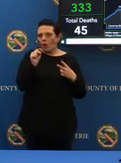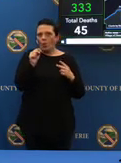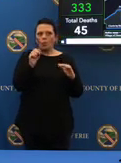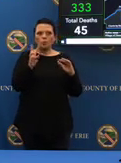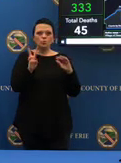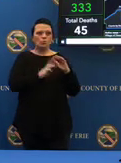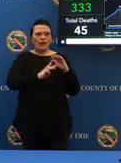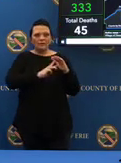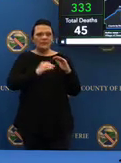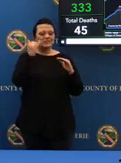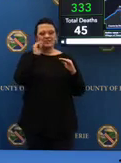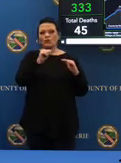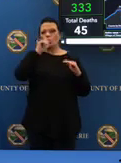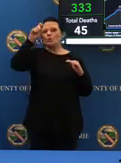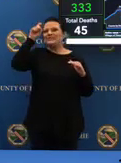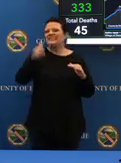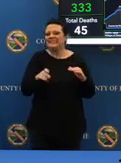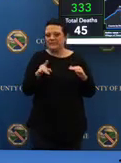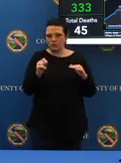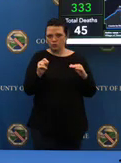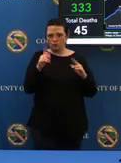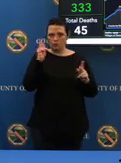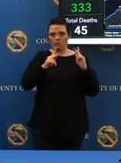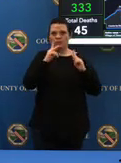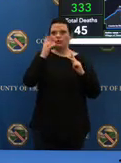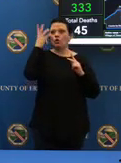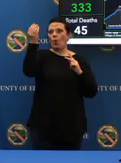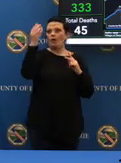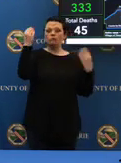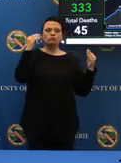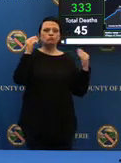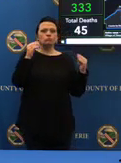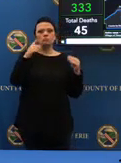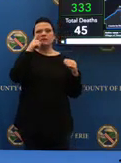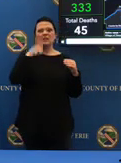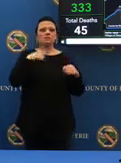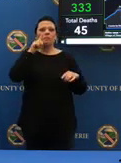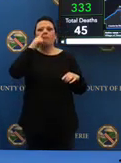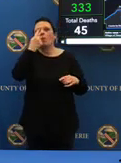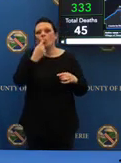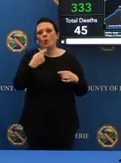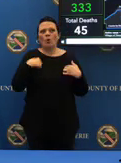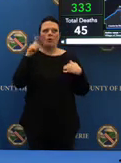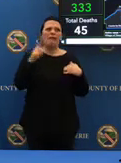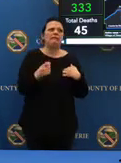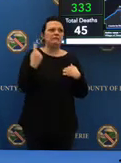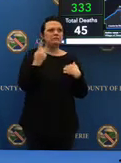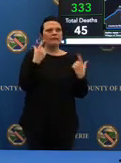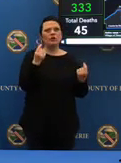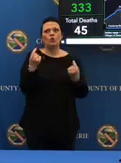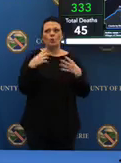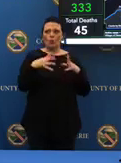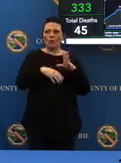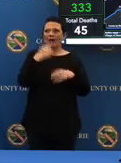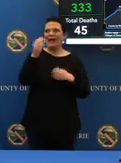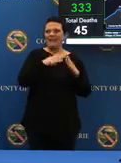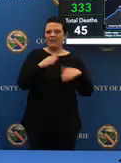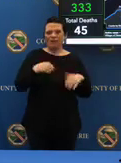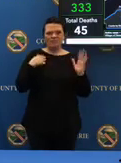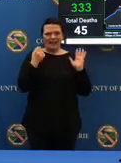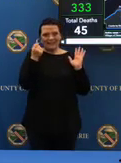Wegmans if you don't have needs. People are going out to stores just because they're bored and they want to get out of the house. I get